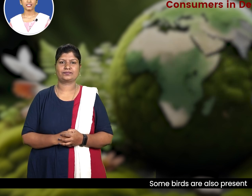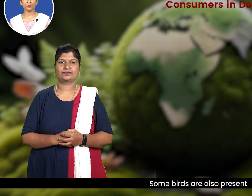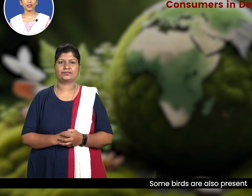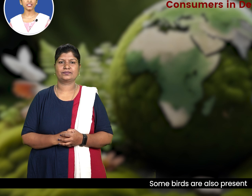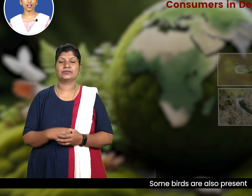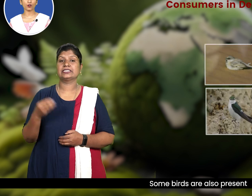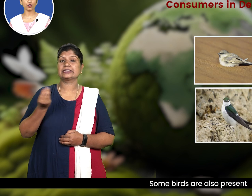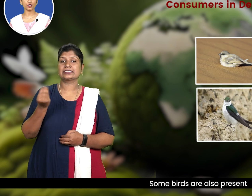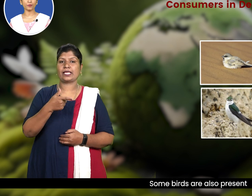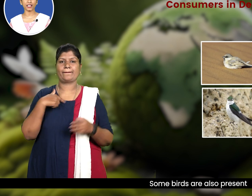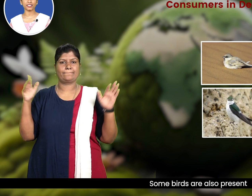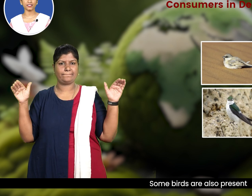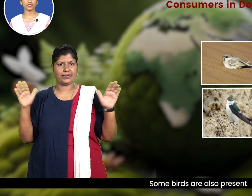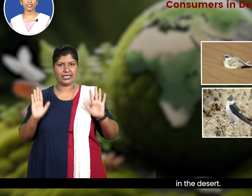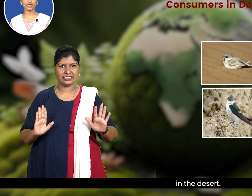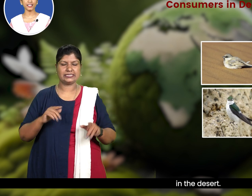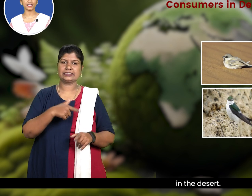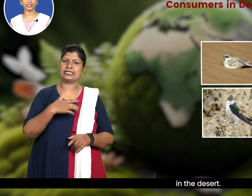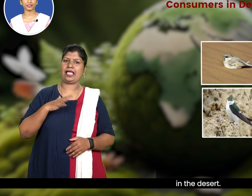Some birds are also present in the desert.